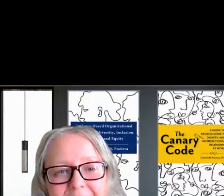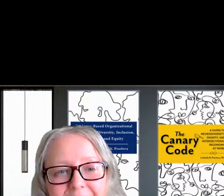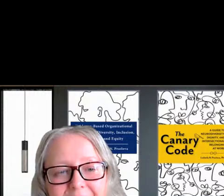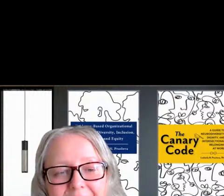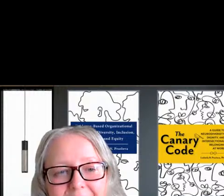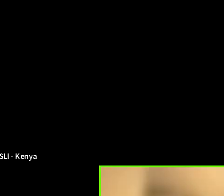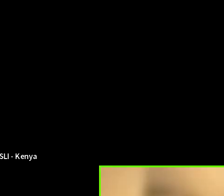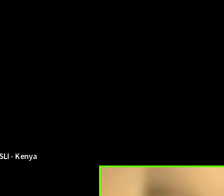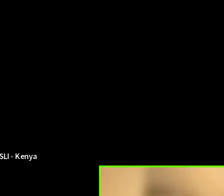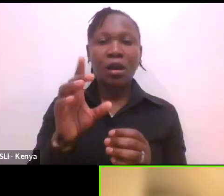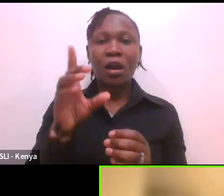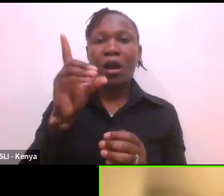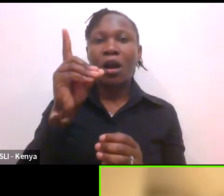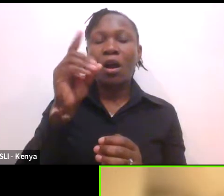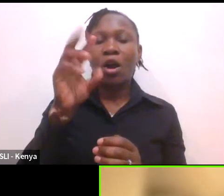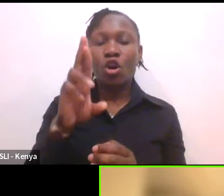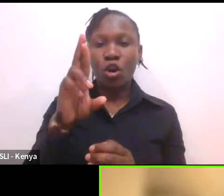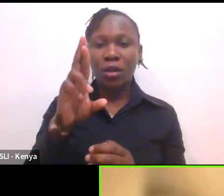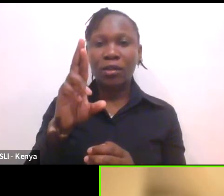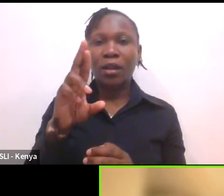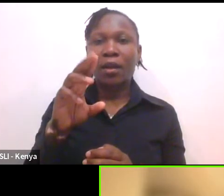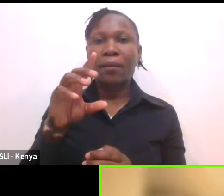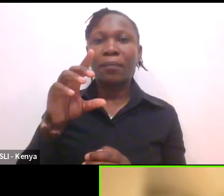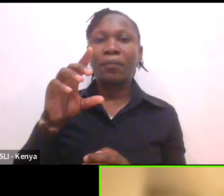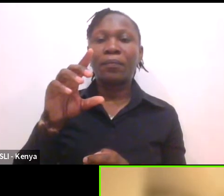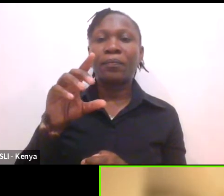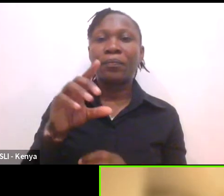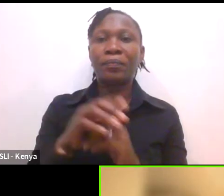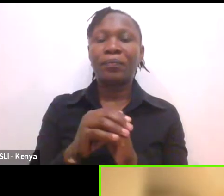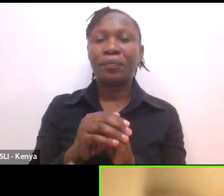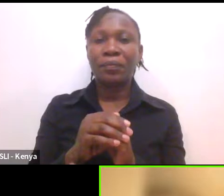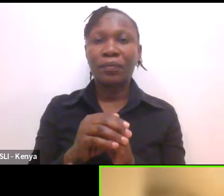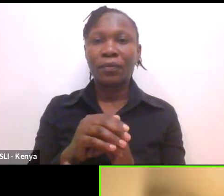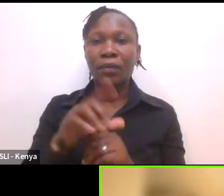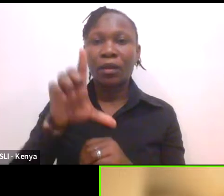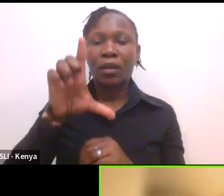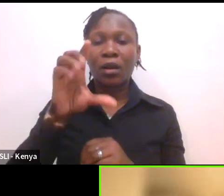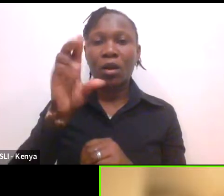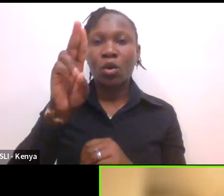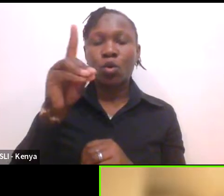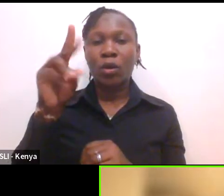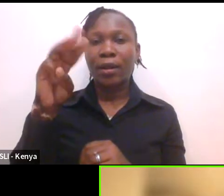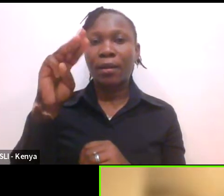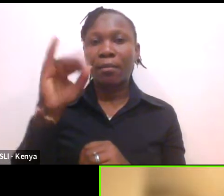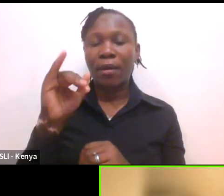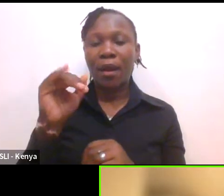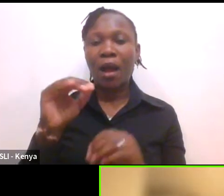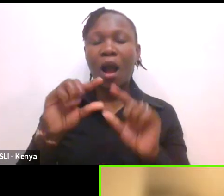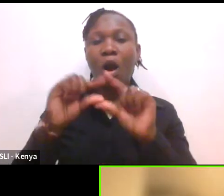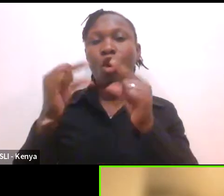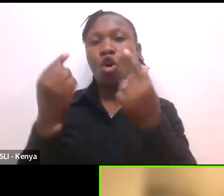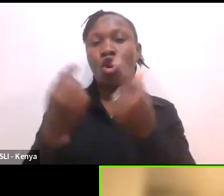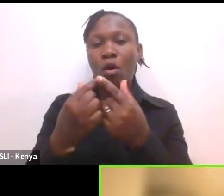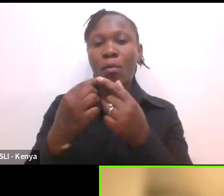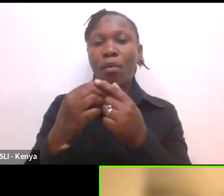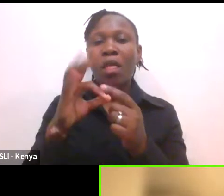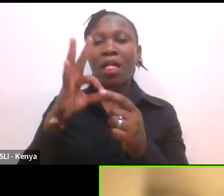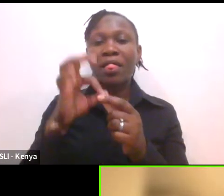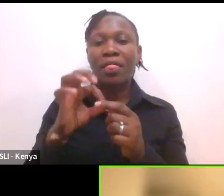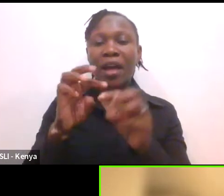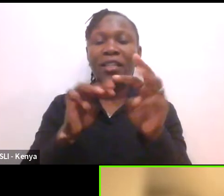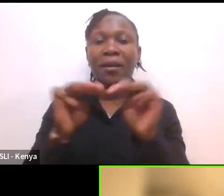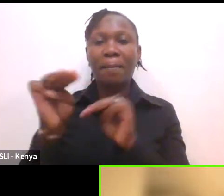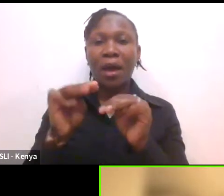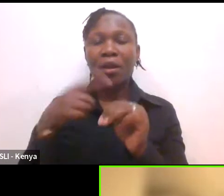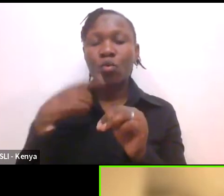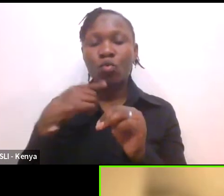Preslova. She was named a member of Thinkers 50 Radar, a global group of 30 management thinkers whose ideas are most likely